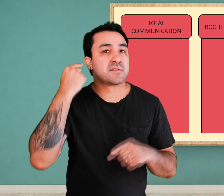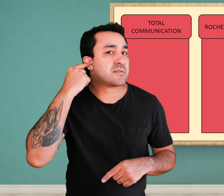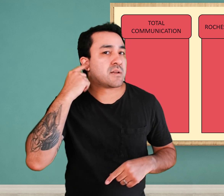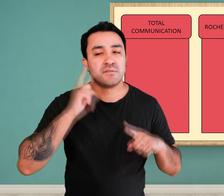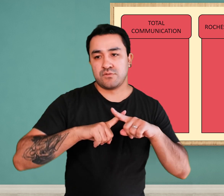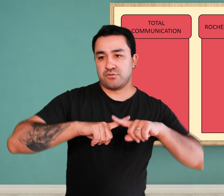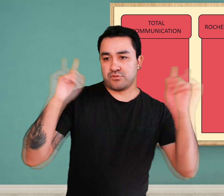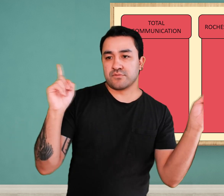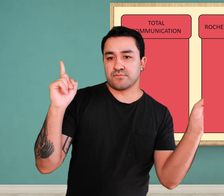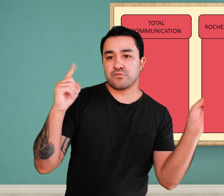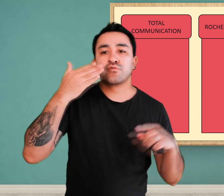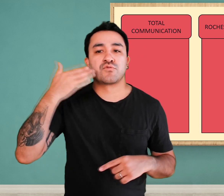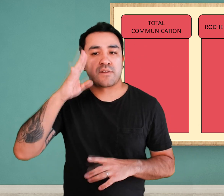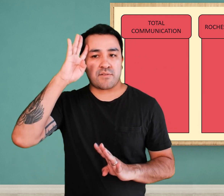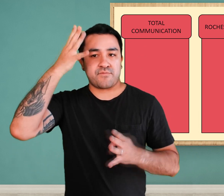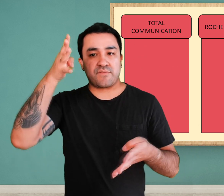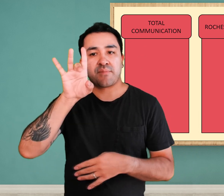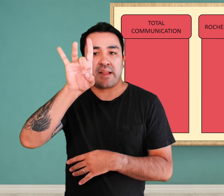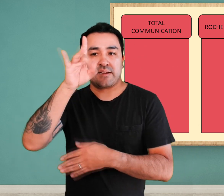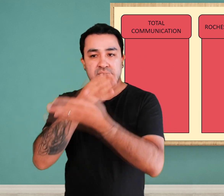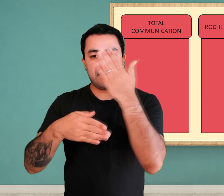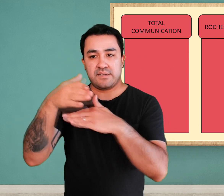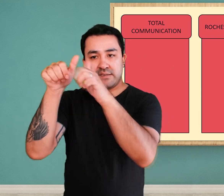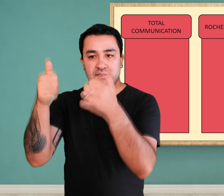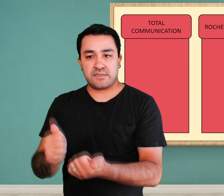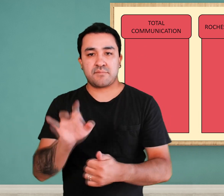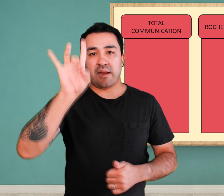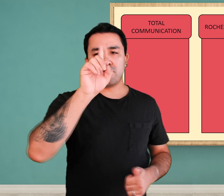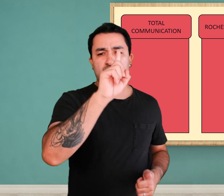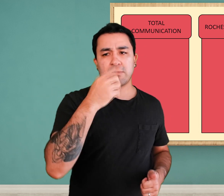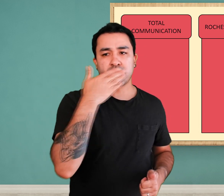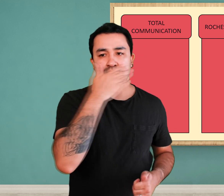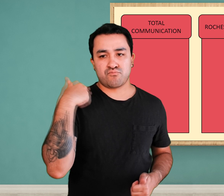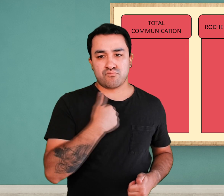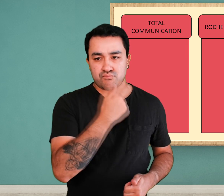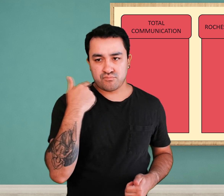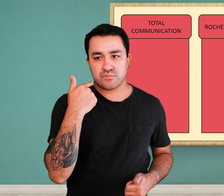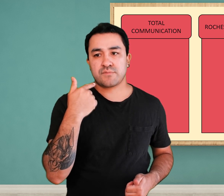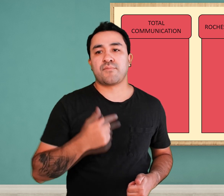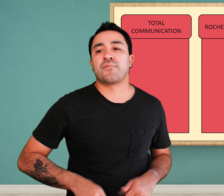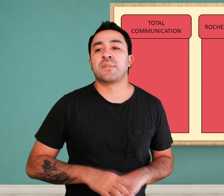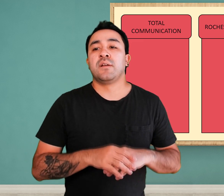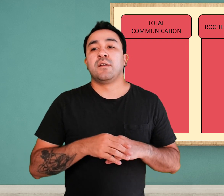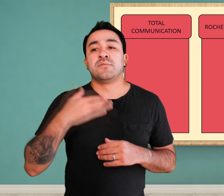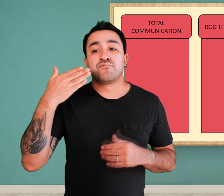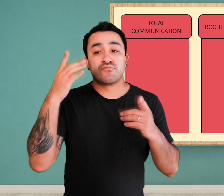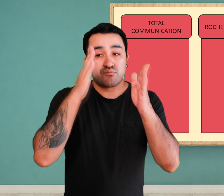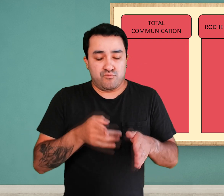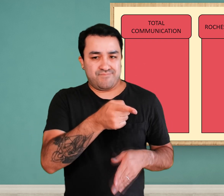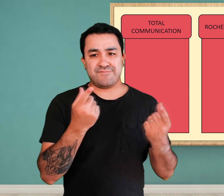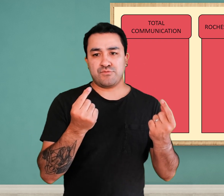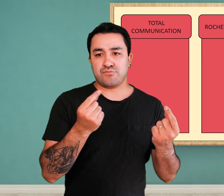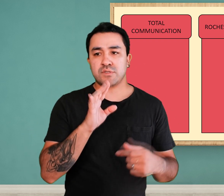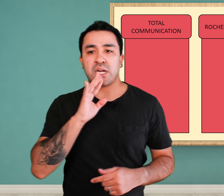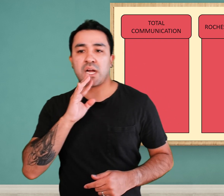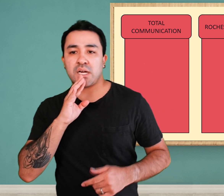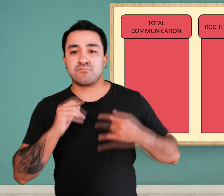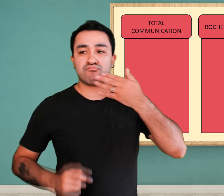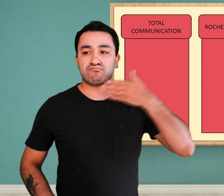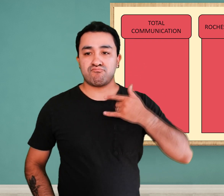is challenging. Many sounds are similarly produced, and barriers can impede lip reading. Cued speech uses 8